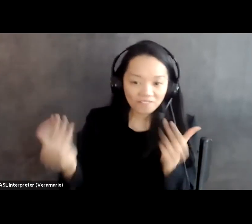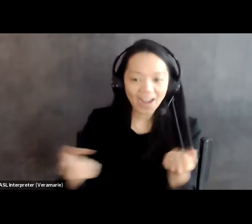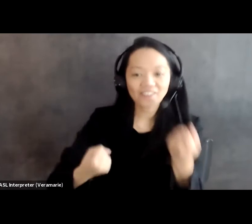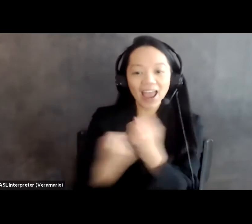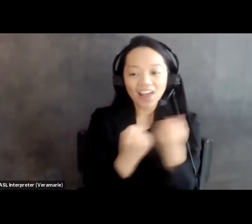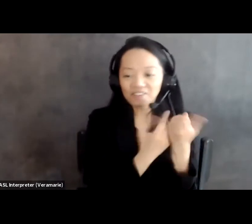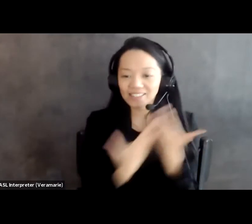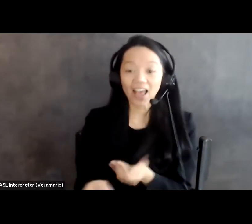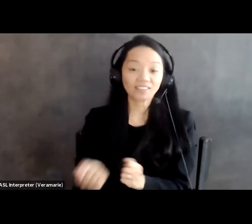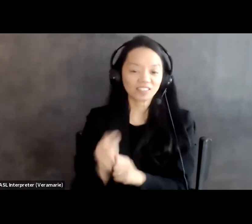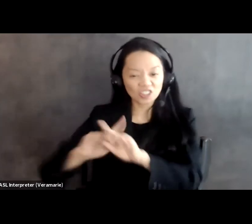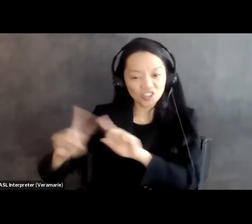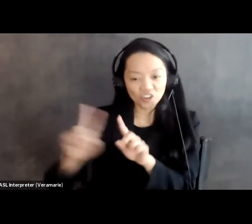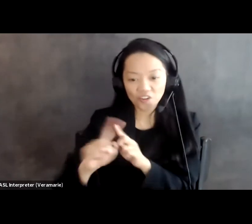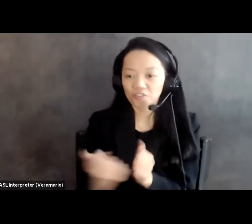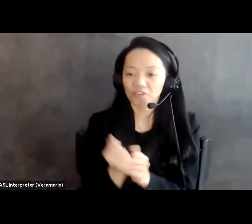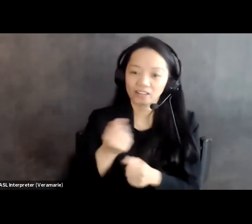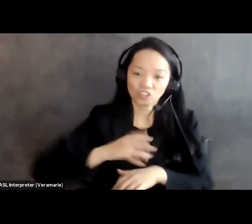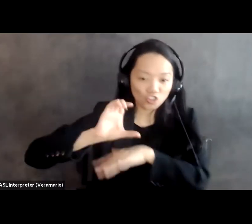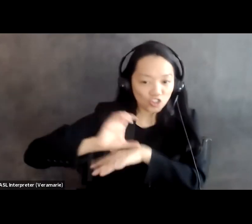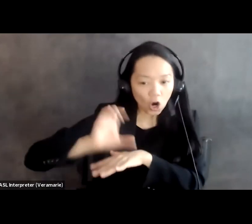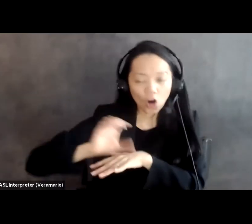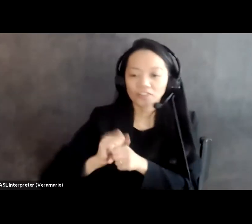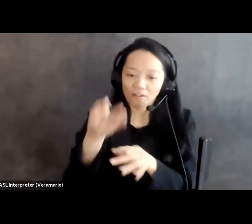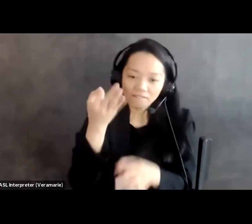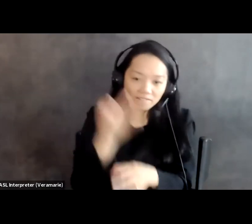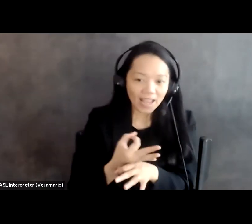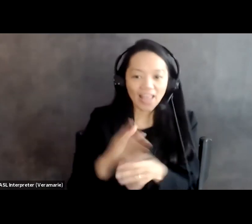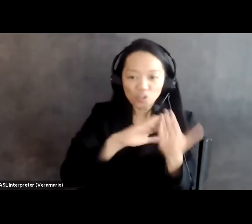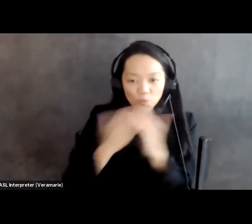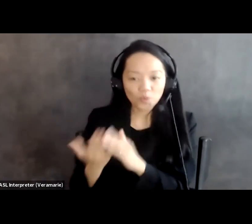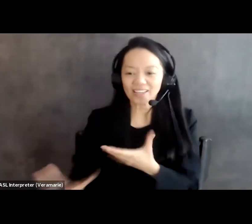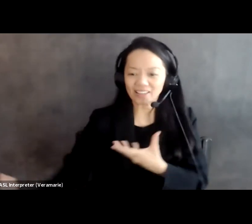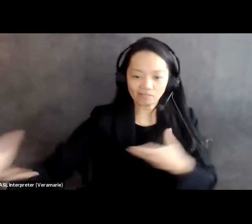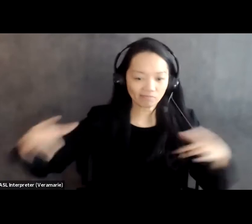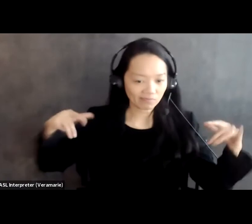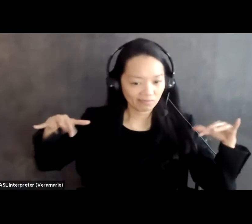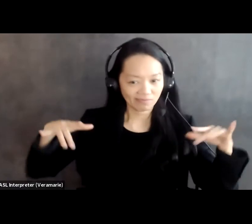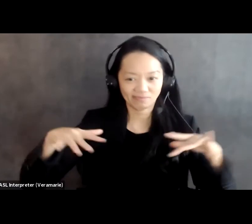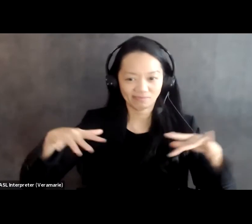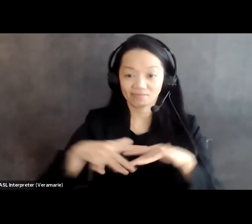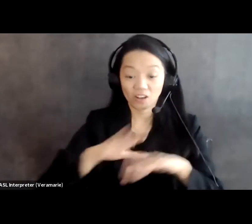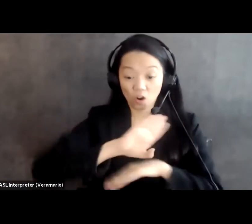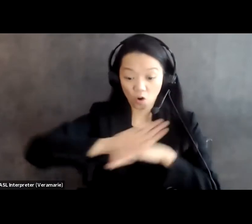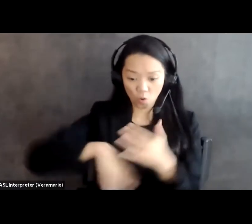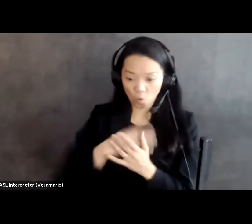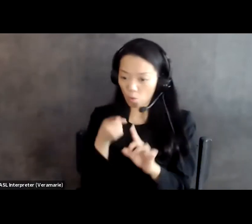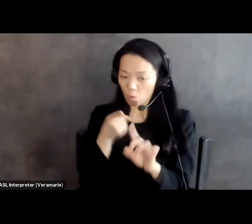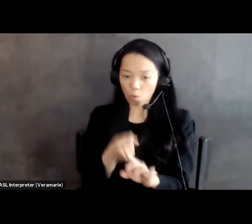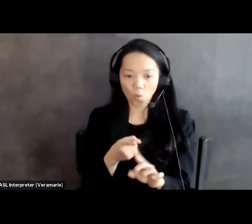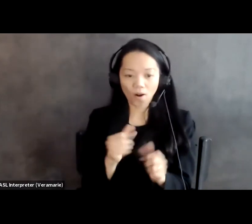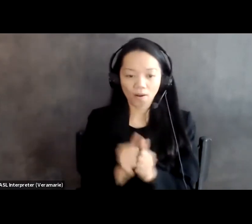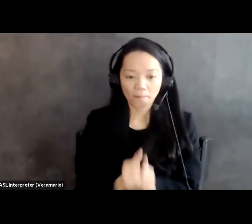of the faith community, activists that all have come together around the idea that wealth-based